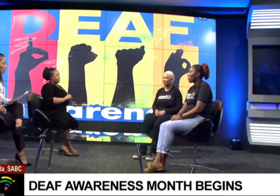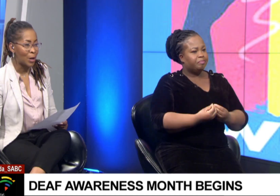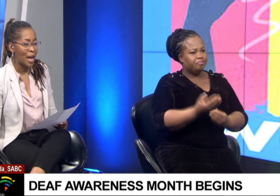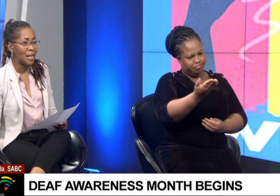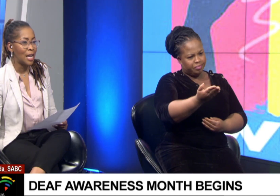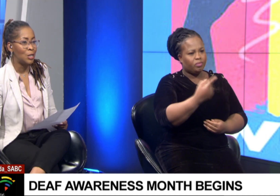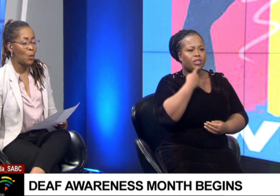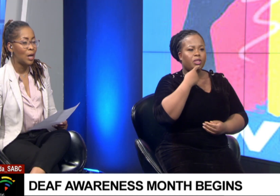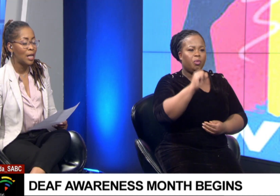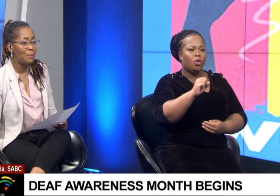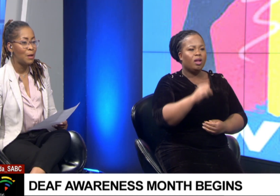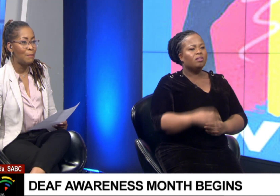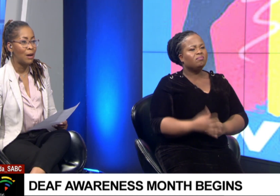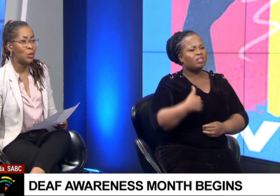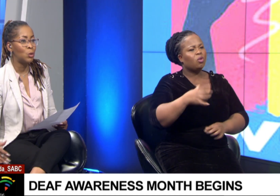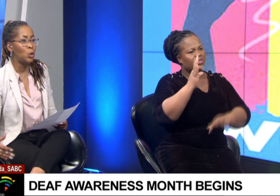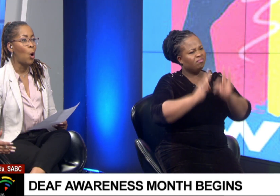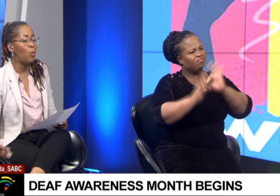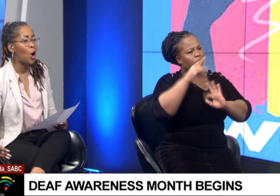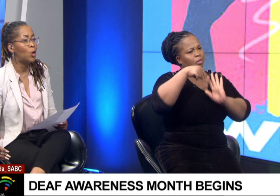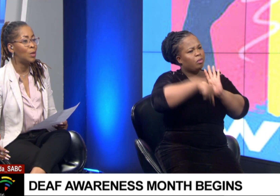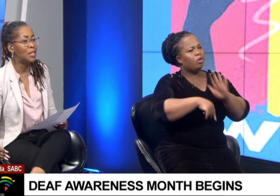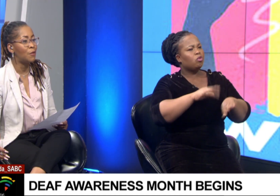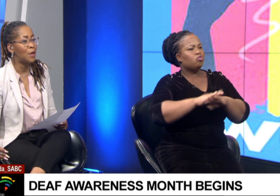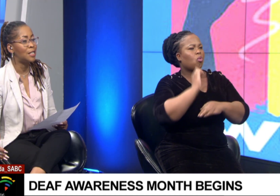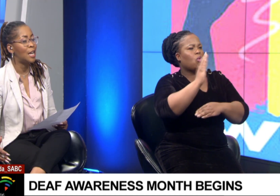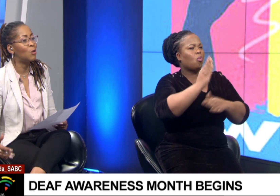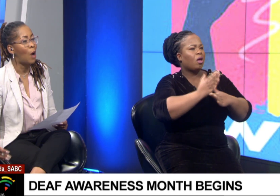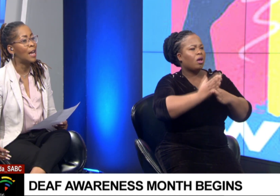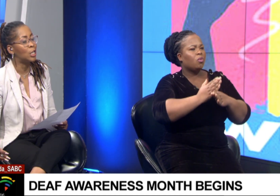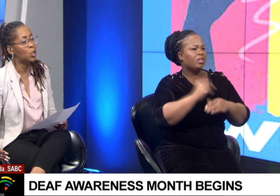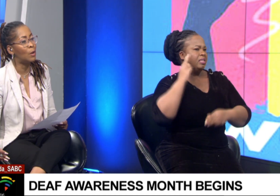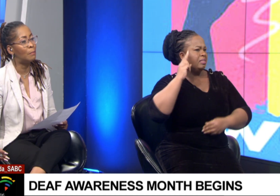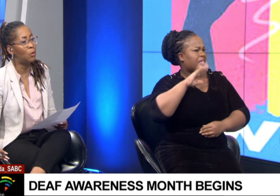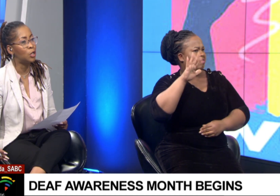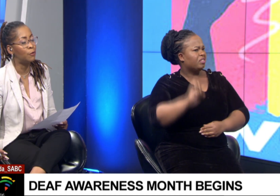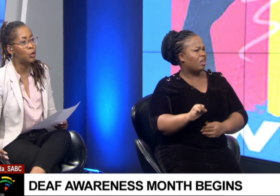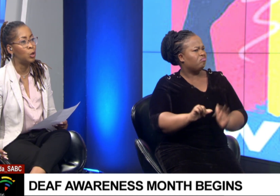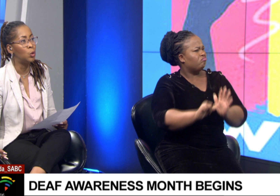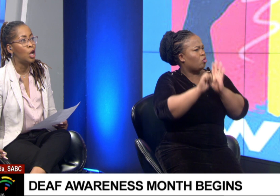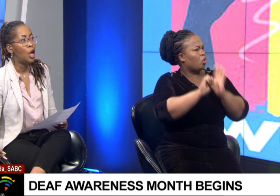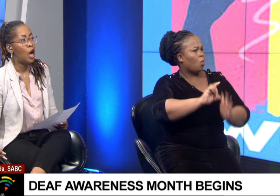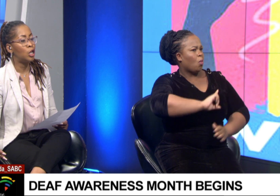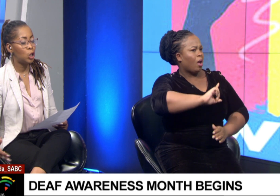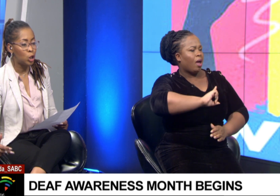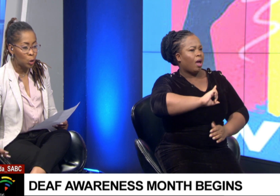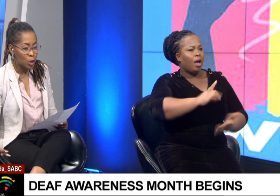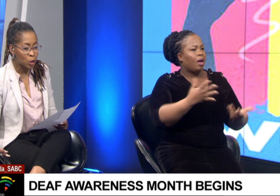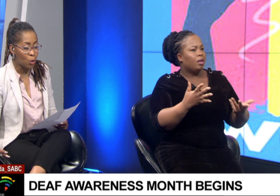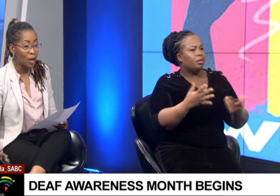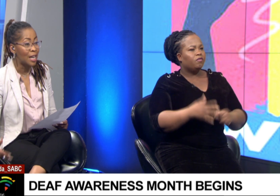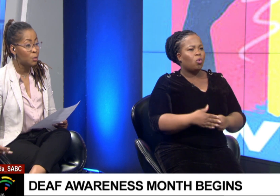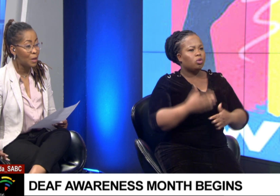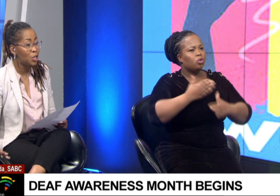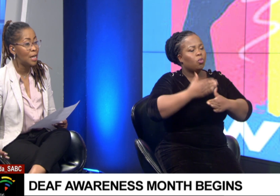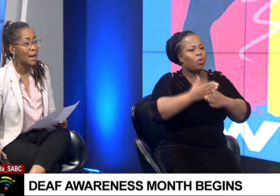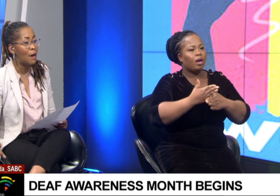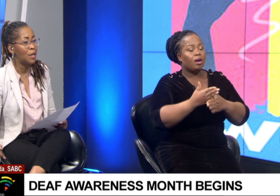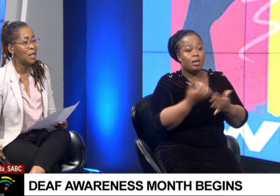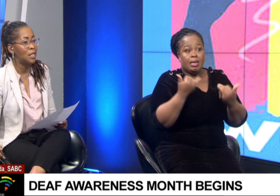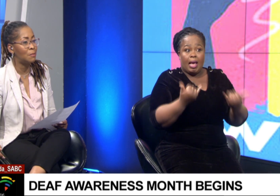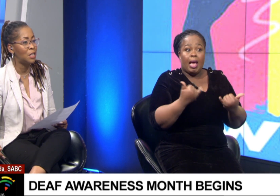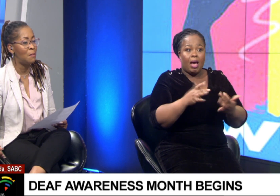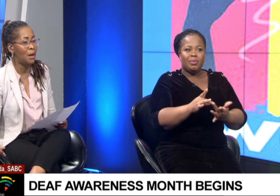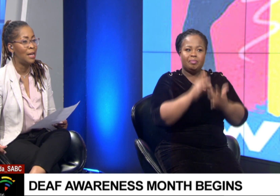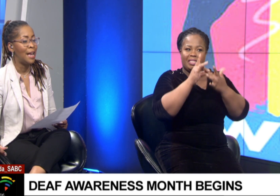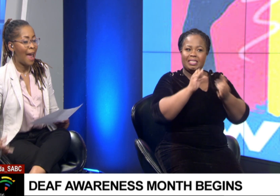you, Samora, and talk a little bit about your work with DeafSA and why it's so important for you to do this work, especially now